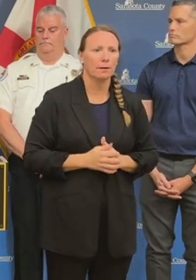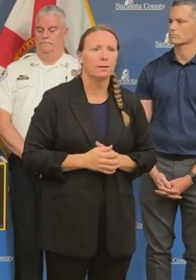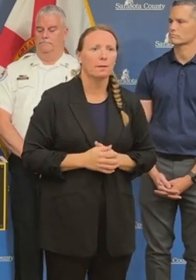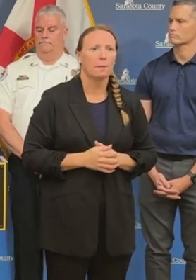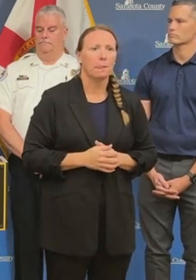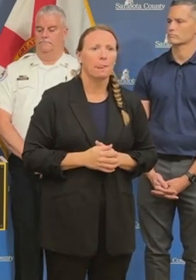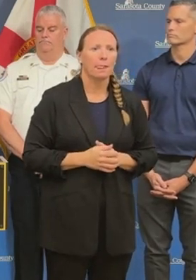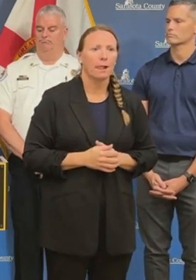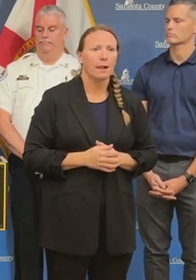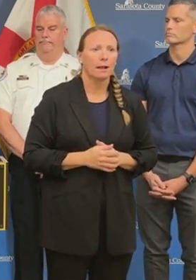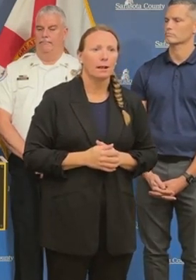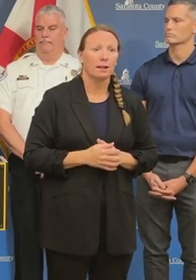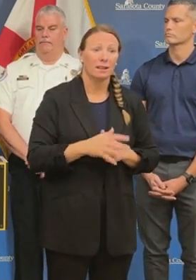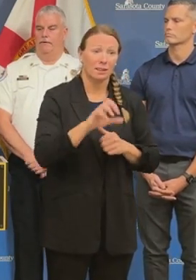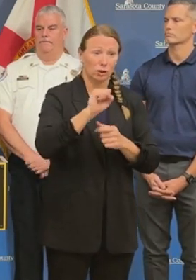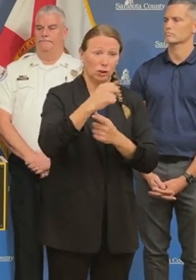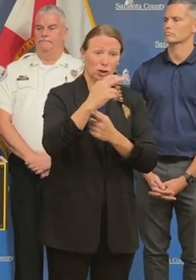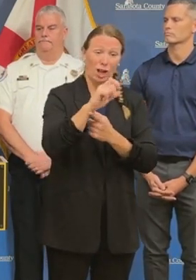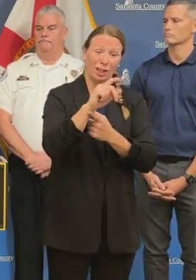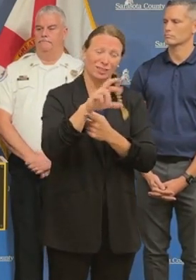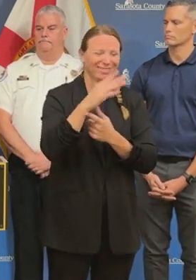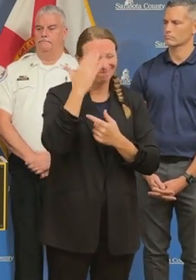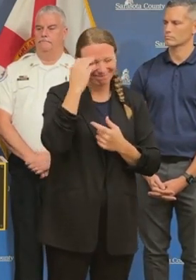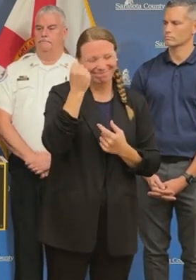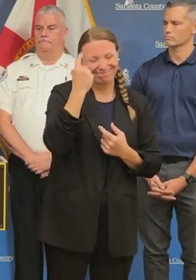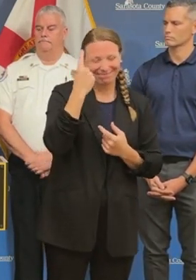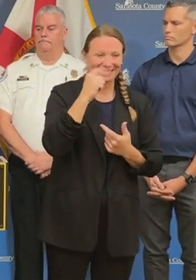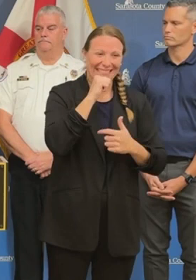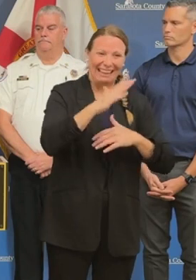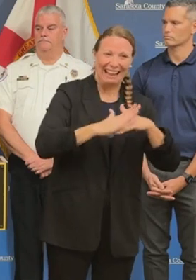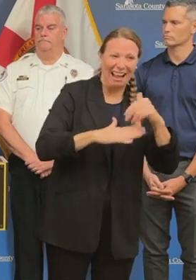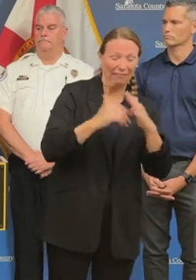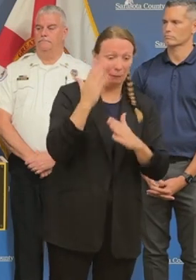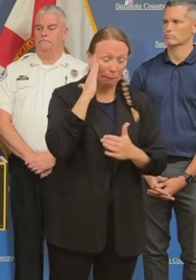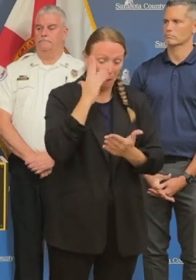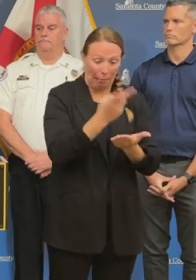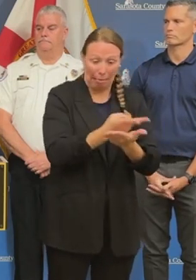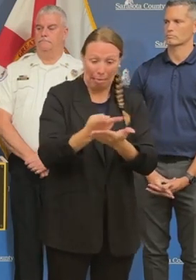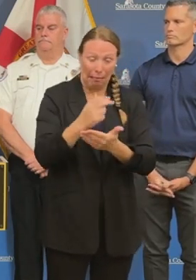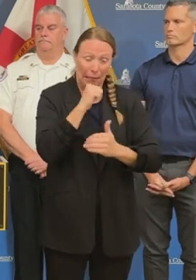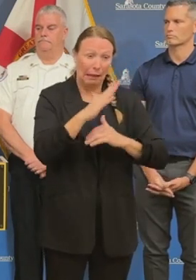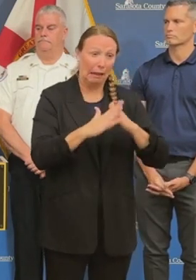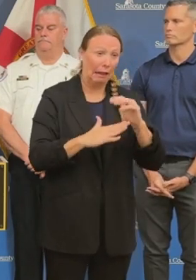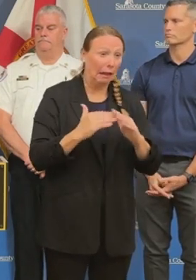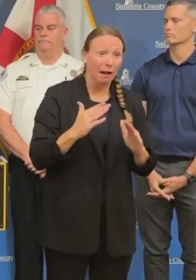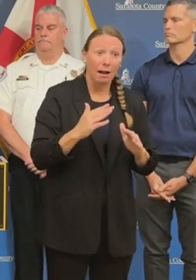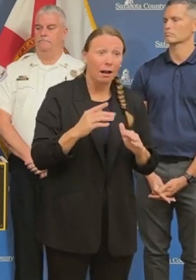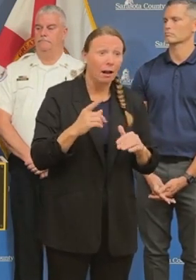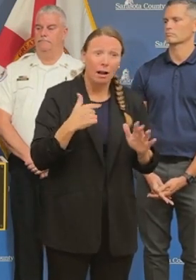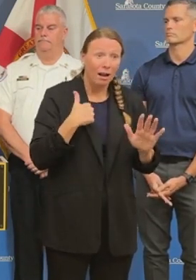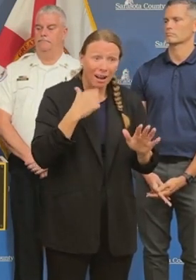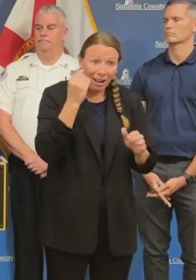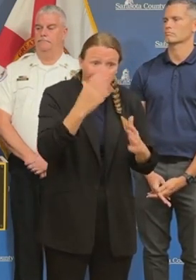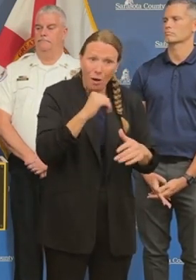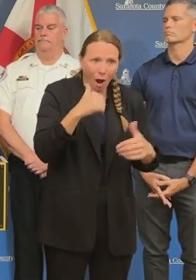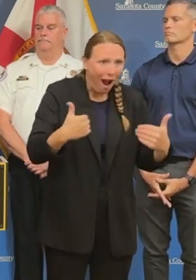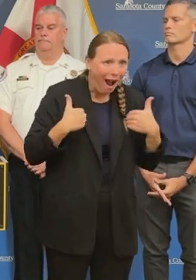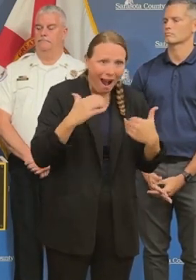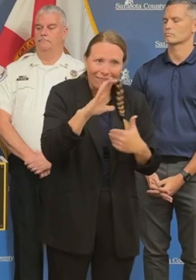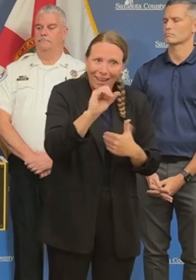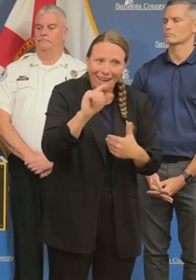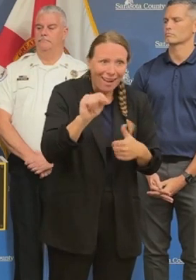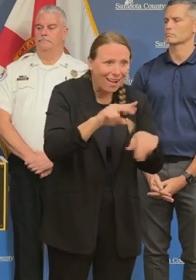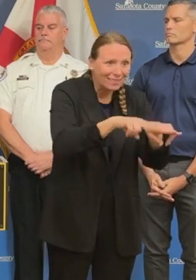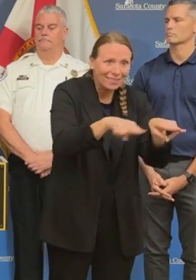please bring bedding, something to sleep on. There won't be cots there. Bring any medicines that you need, entertainment for you,